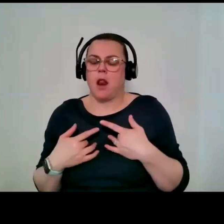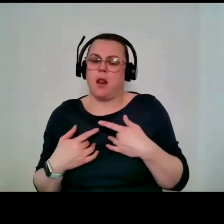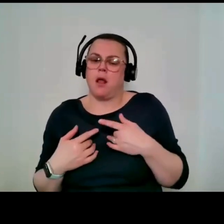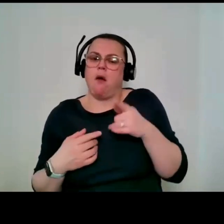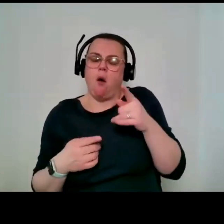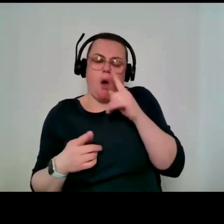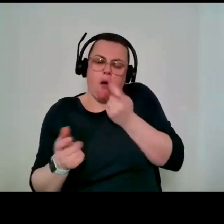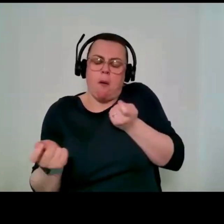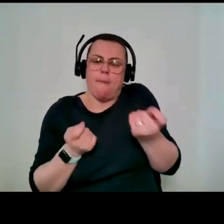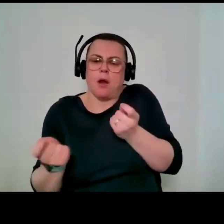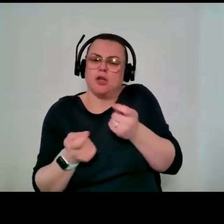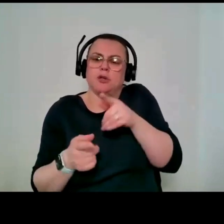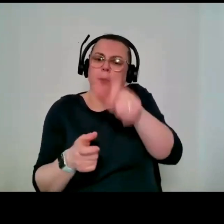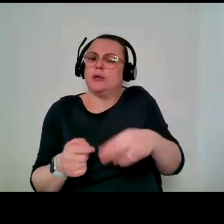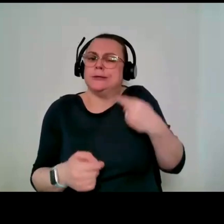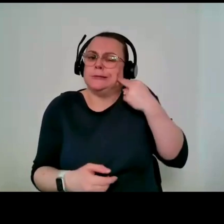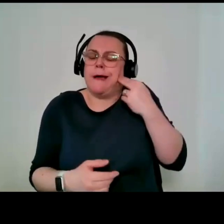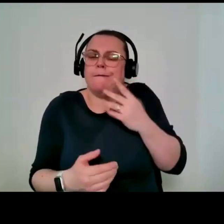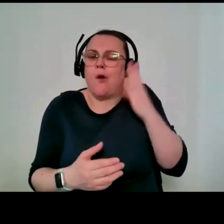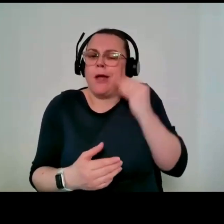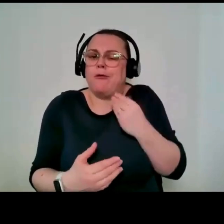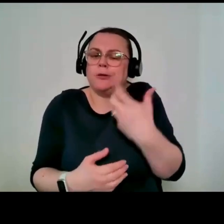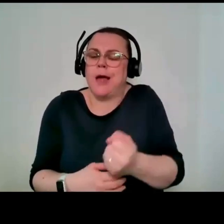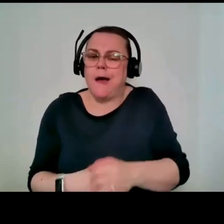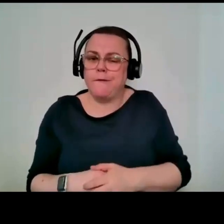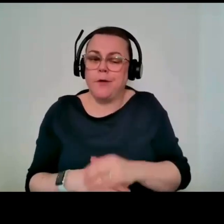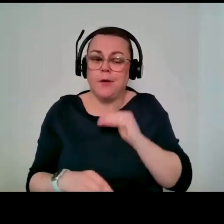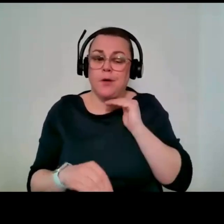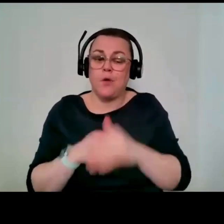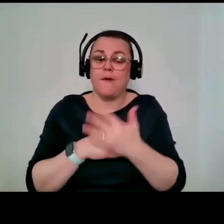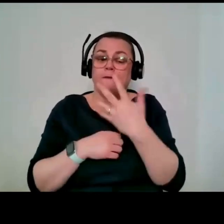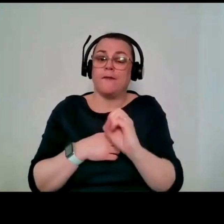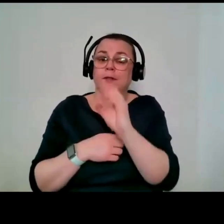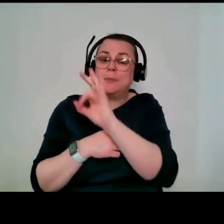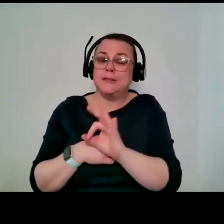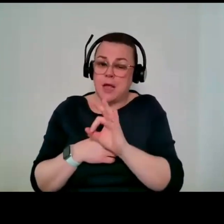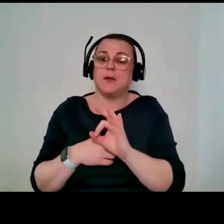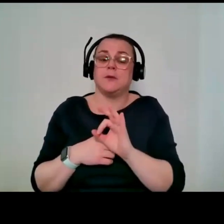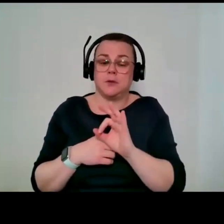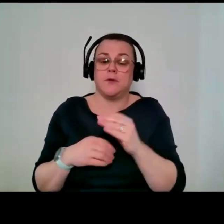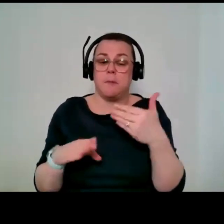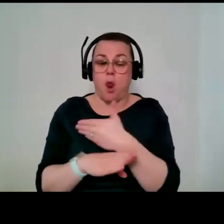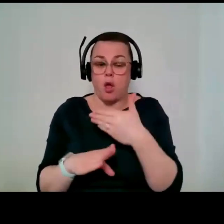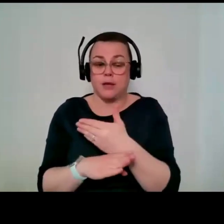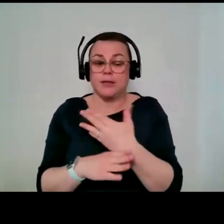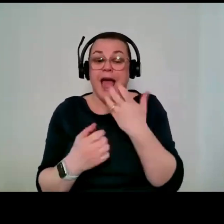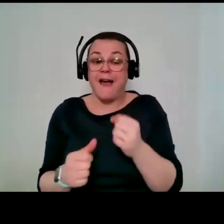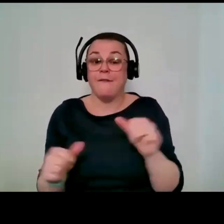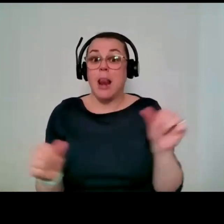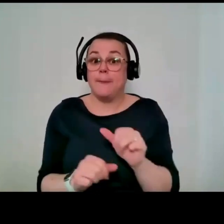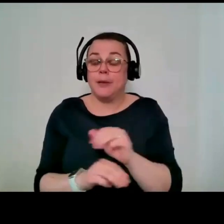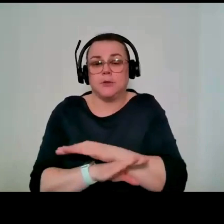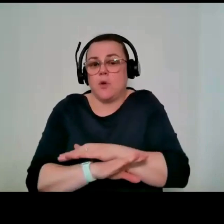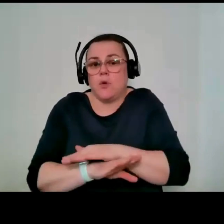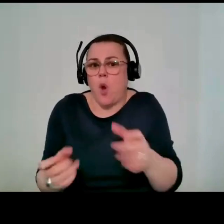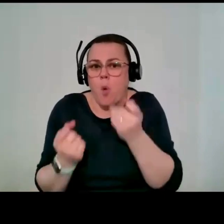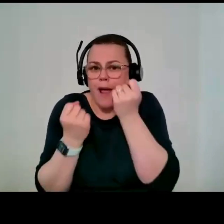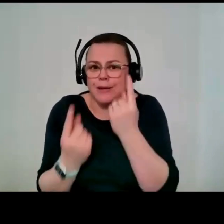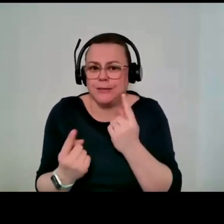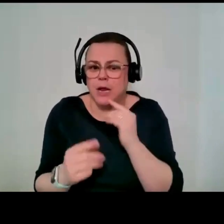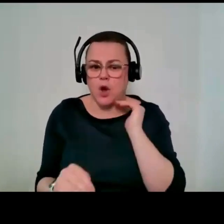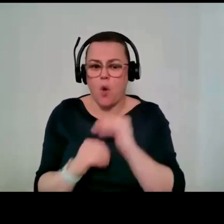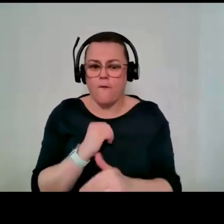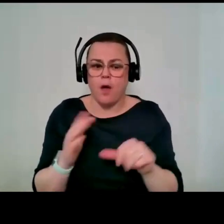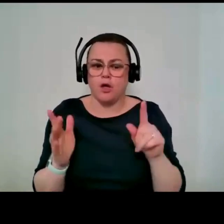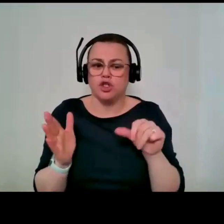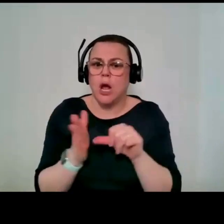hearing loss. More than 50% of employers admit that they have limited or no understanding of the